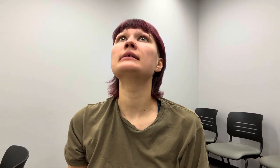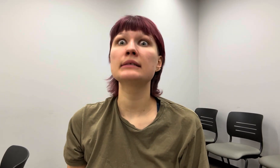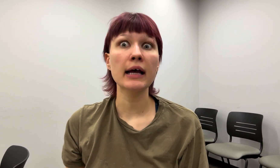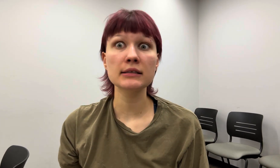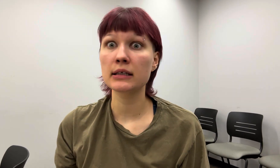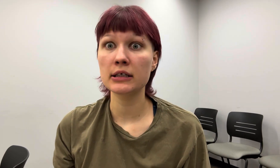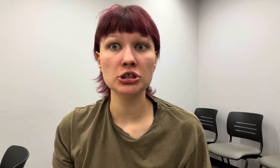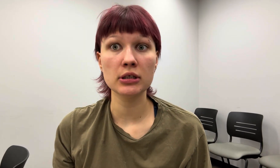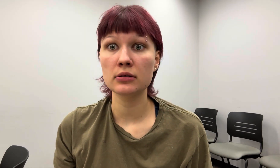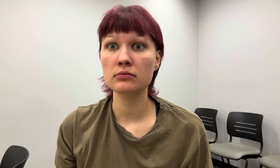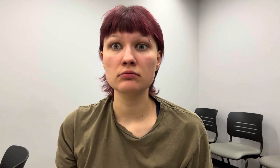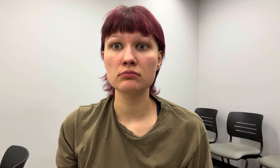assassination